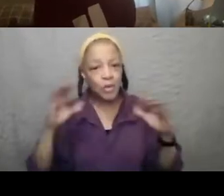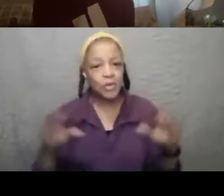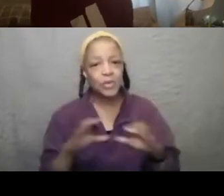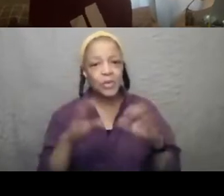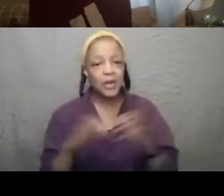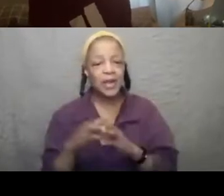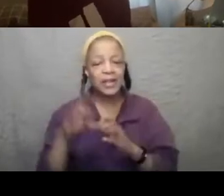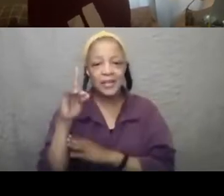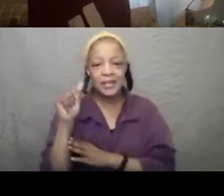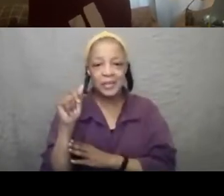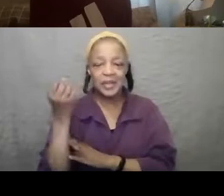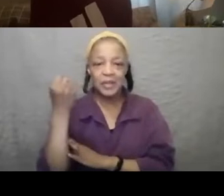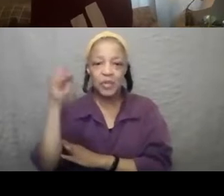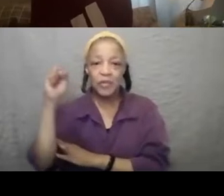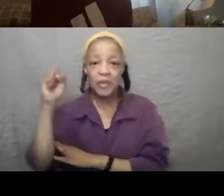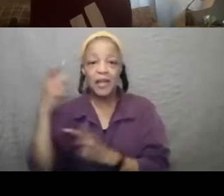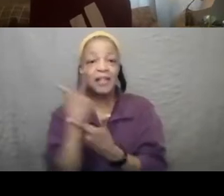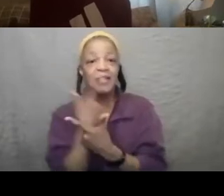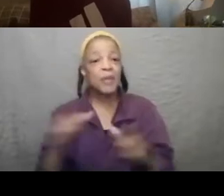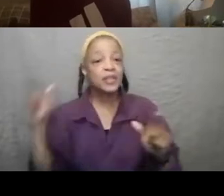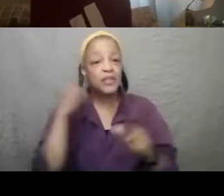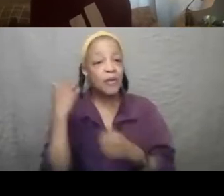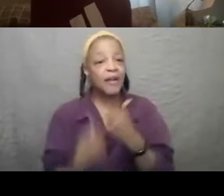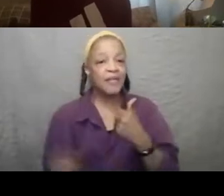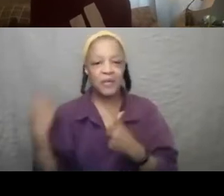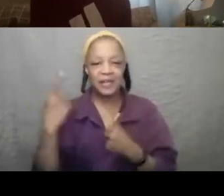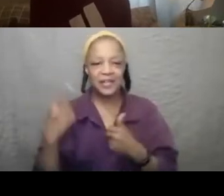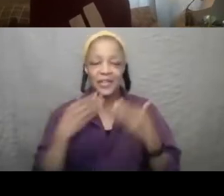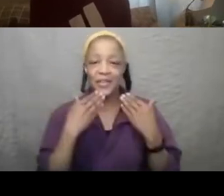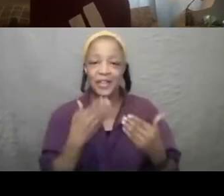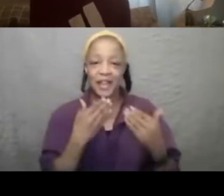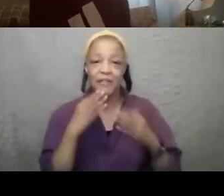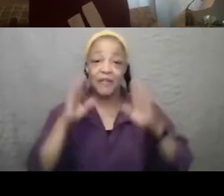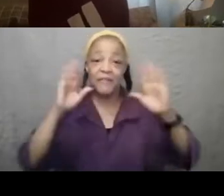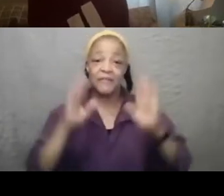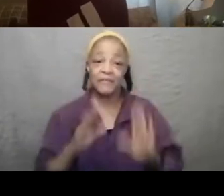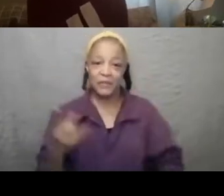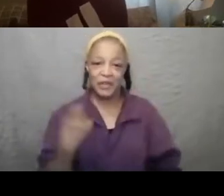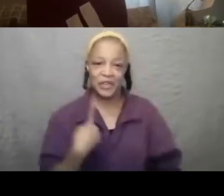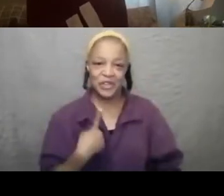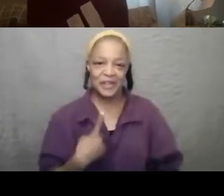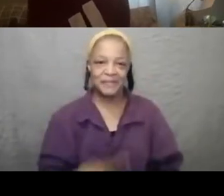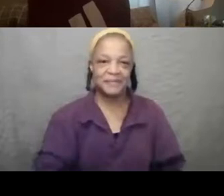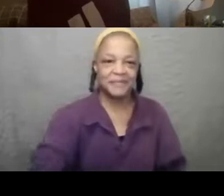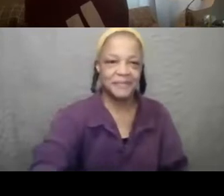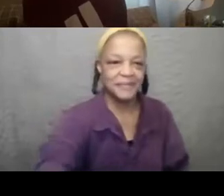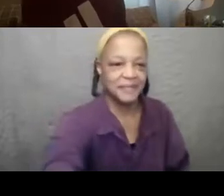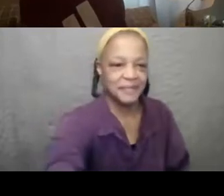which is the liberation of everyone. So thank you for a really fantastic question.